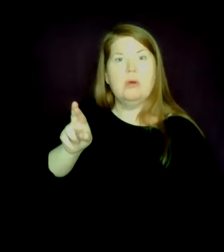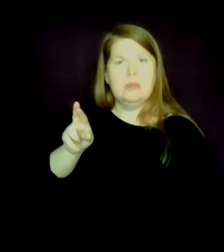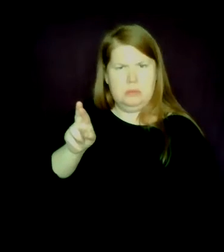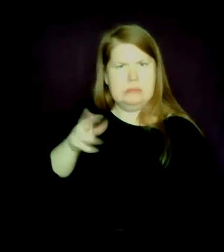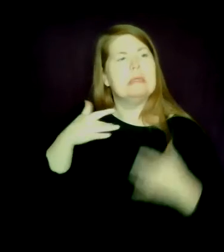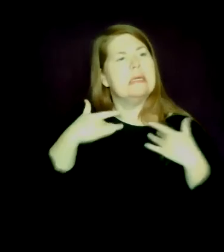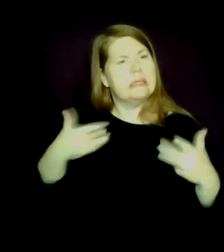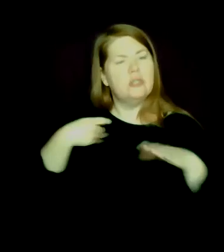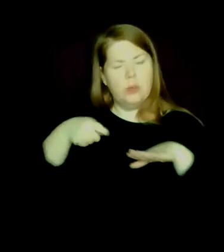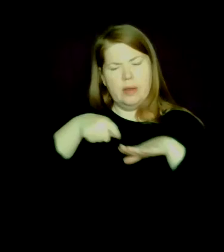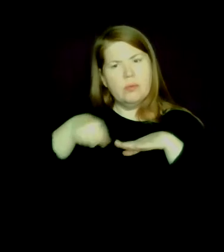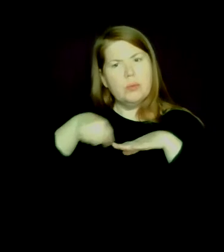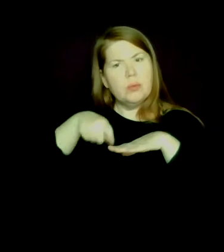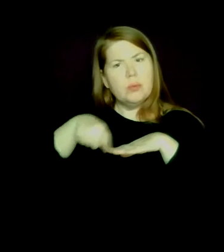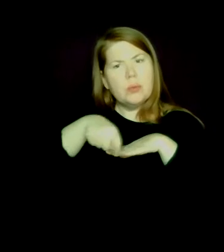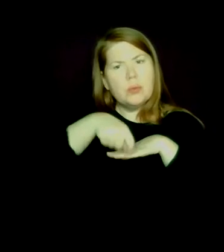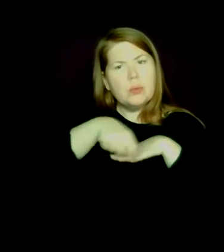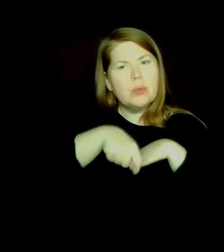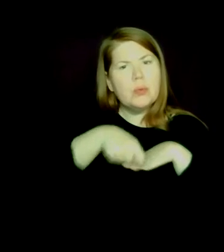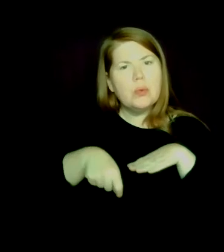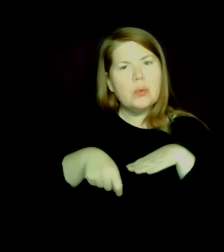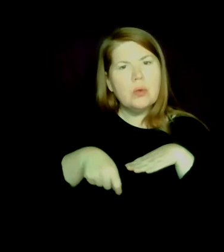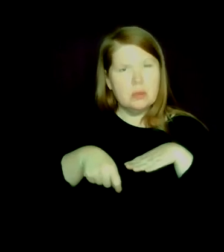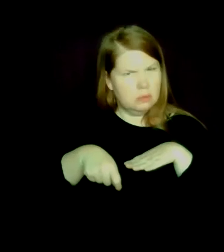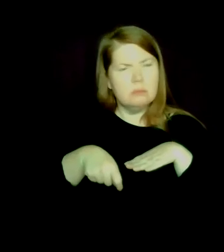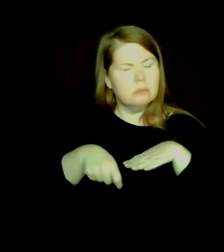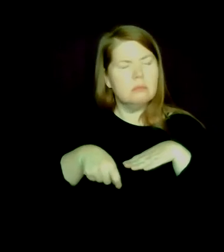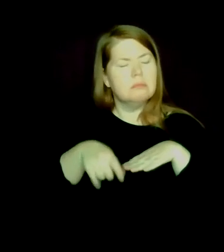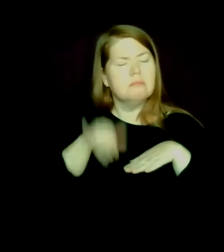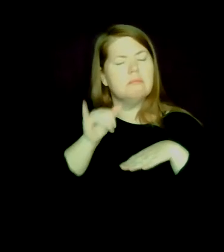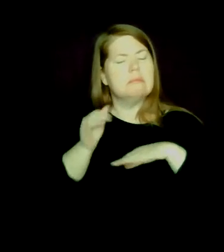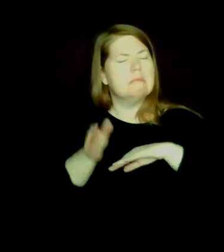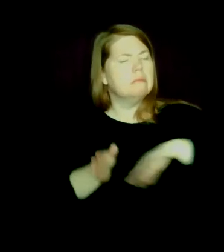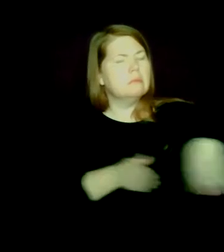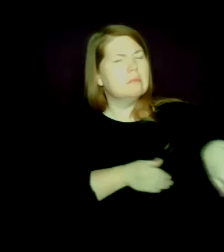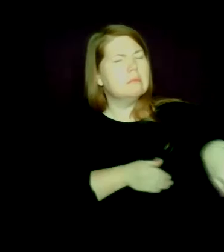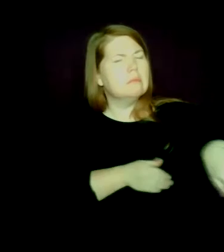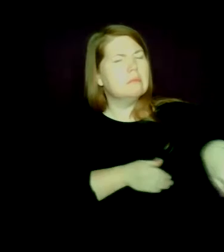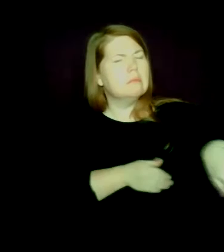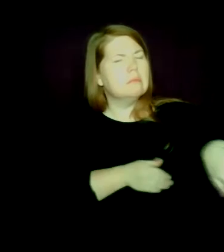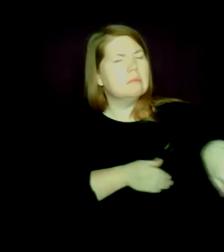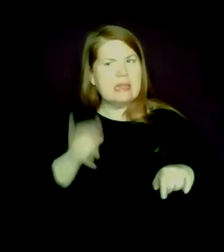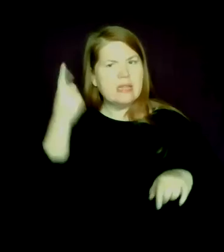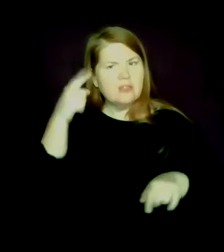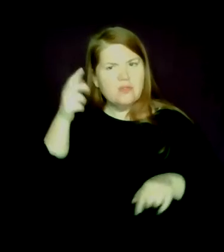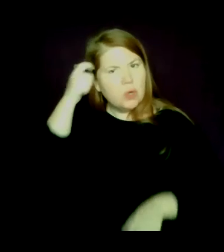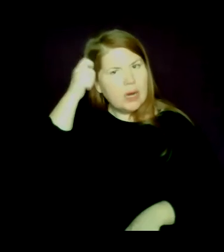done. So maybe a hair salon is where you can get your hair done. And you know, I see